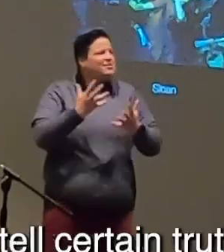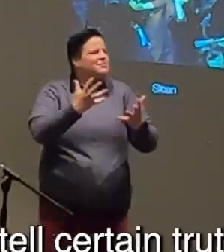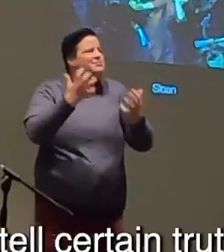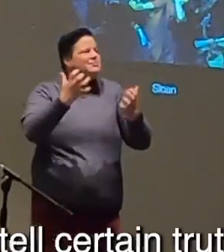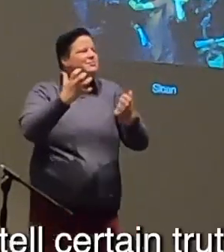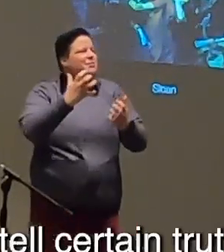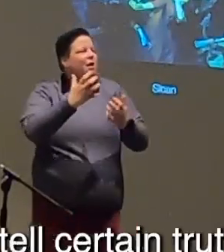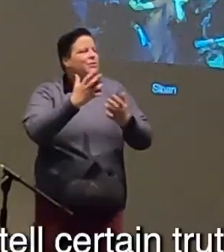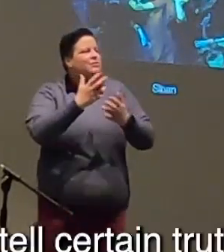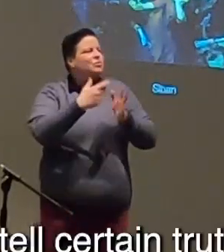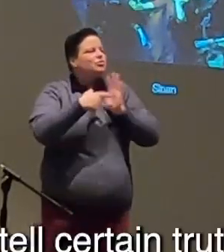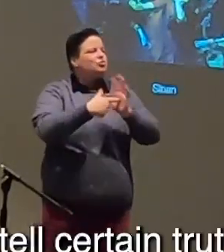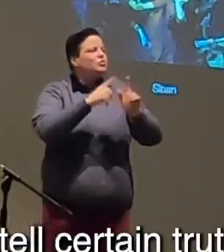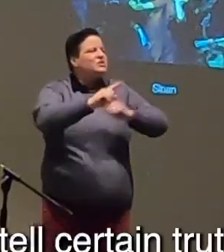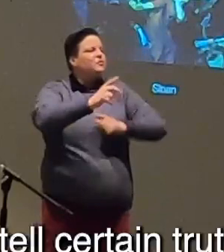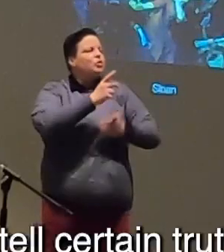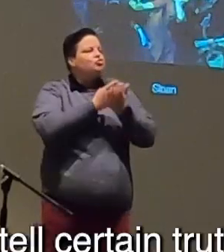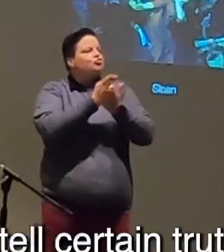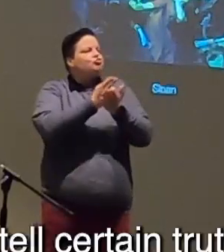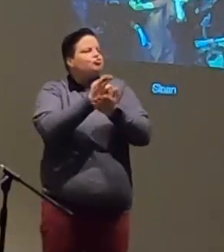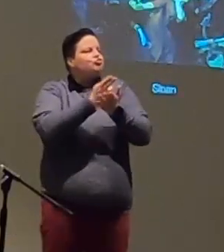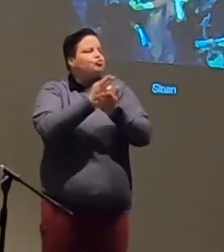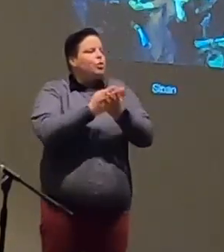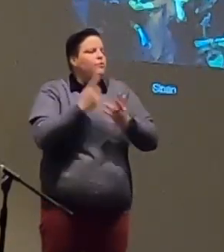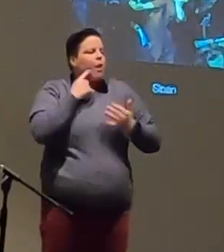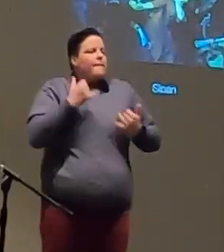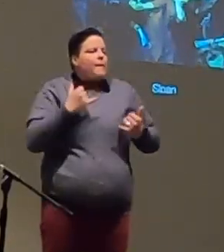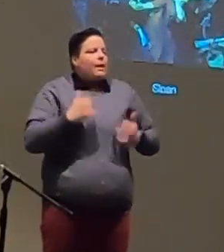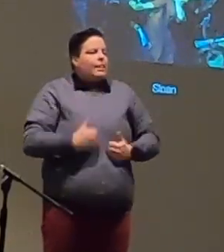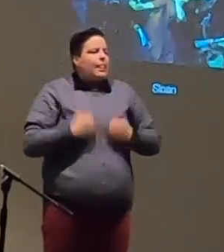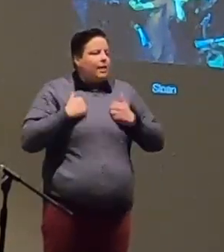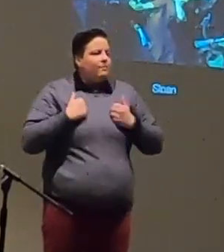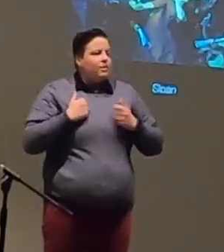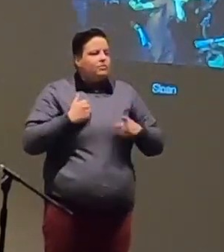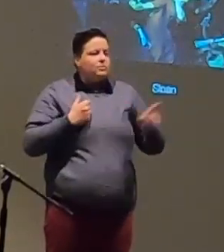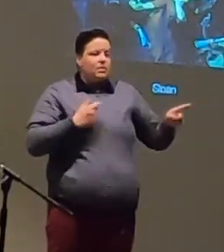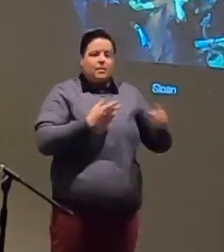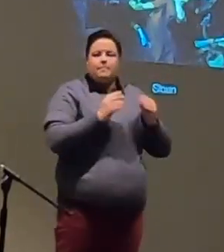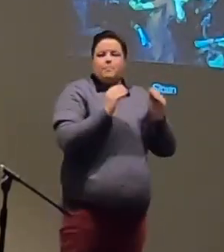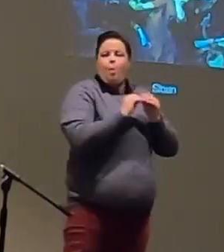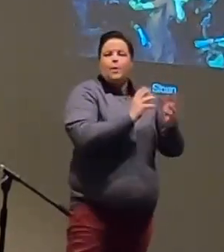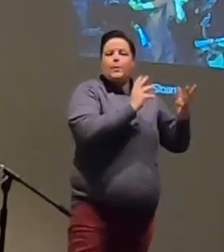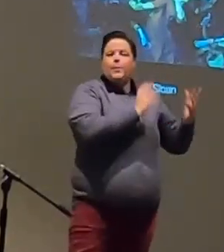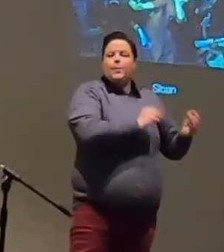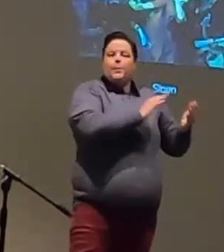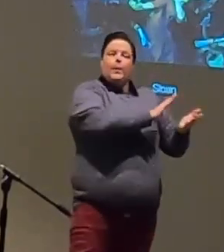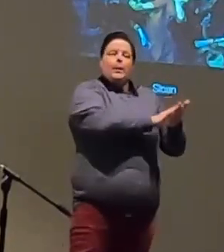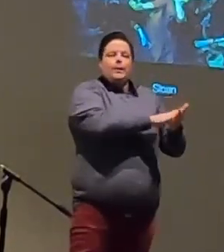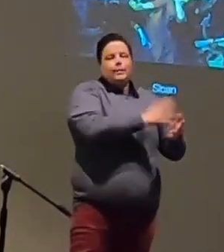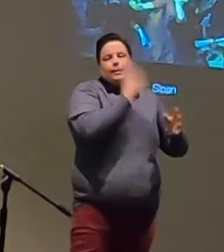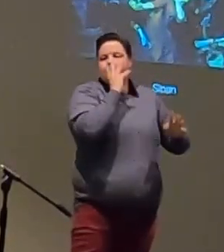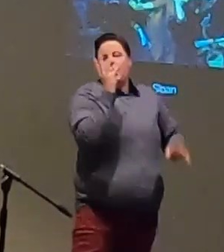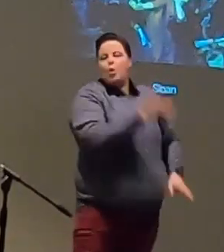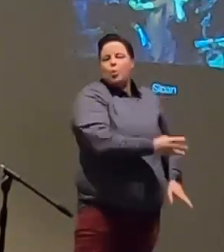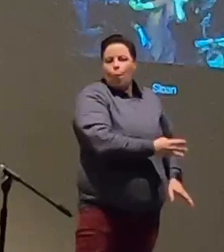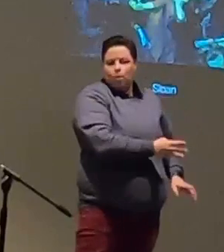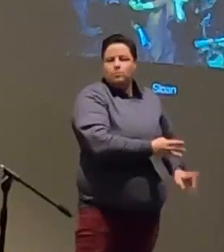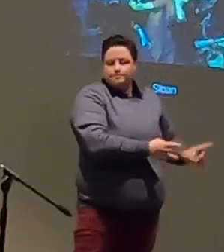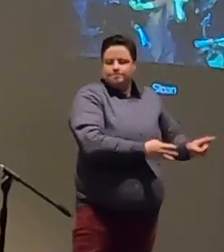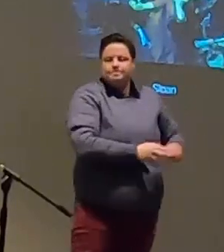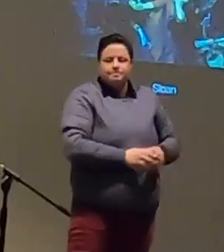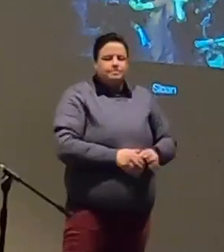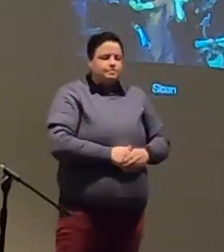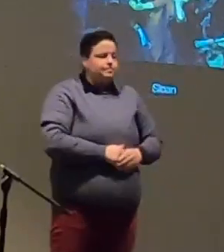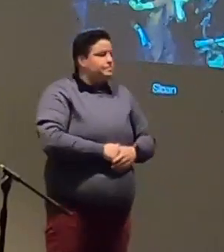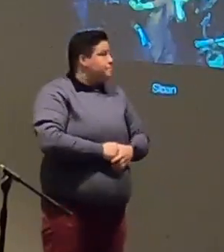certain truths about the city and modern life that had been ignored by the more genteel academic tradition.